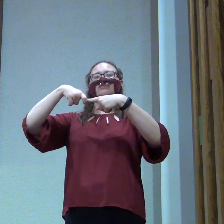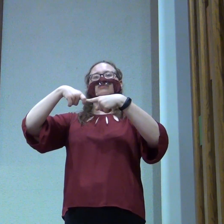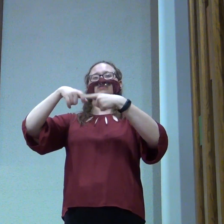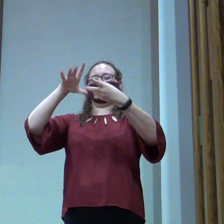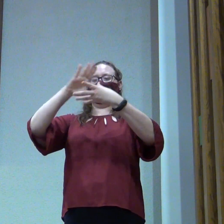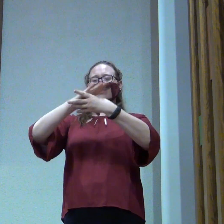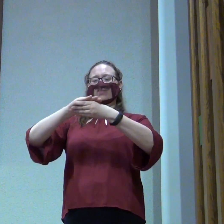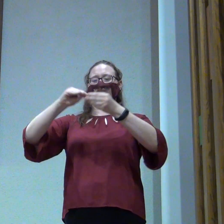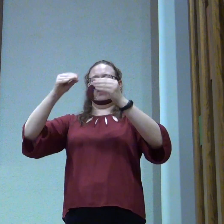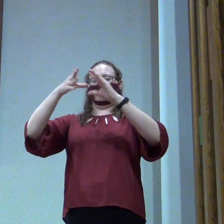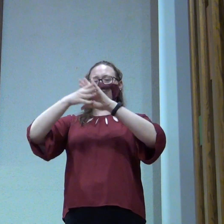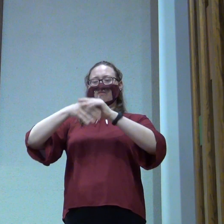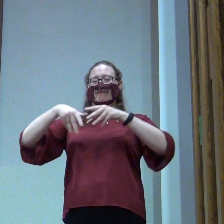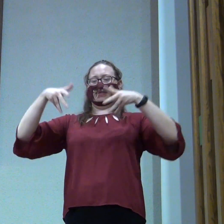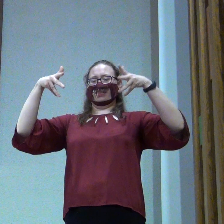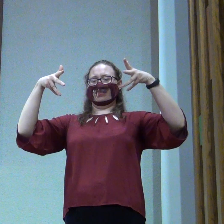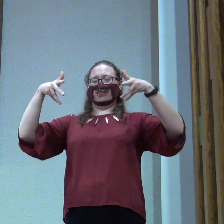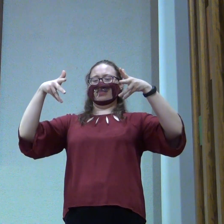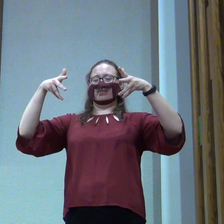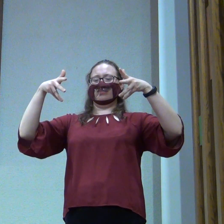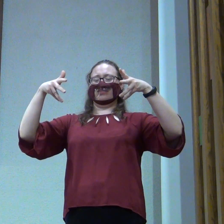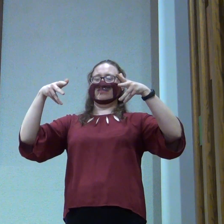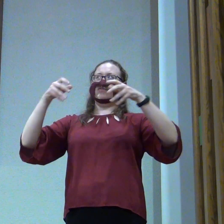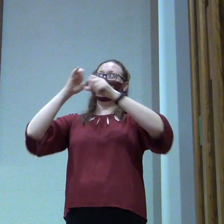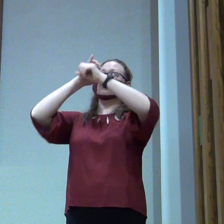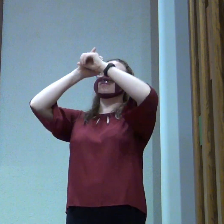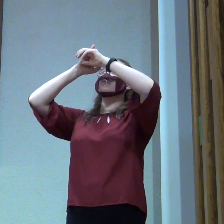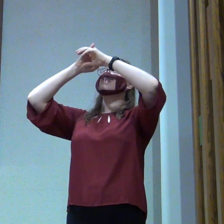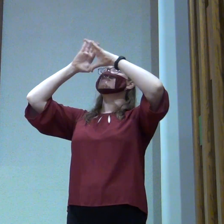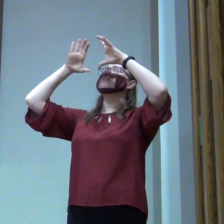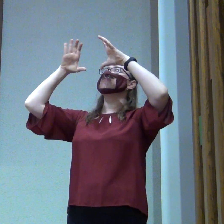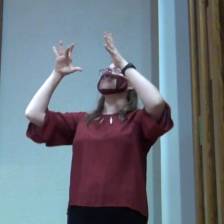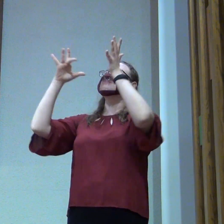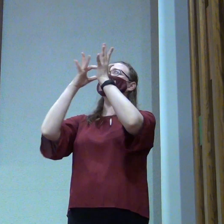this look at the death of Jesus